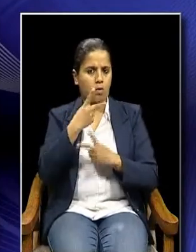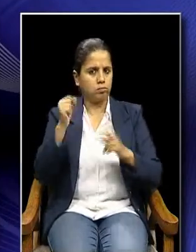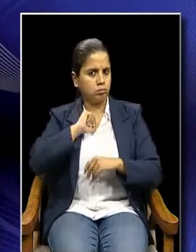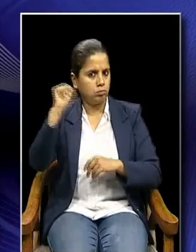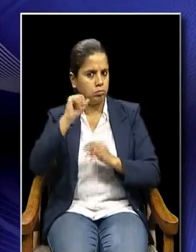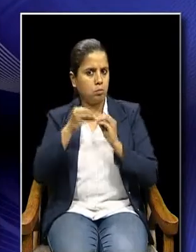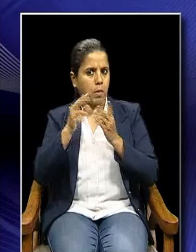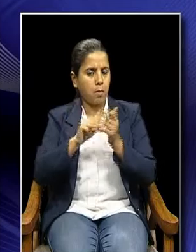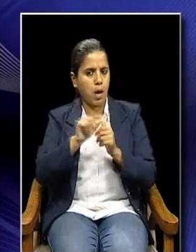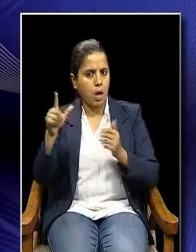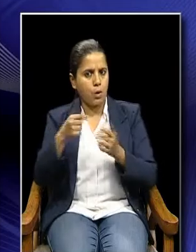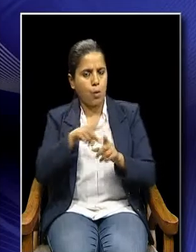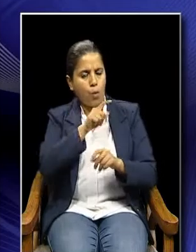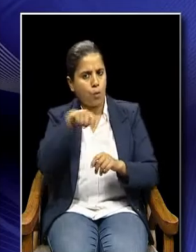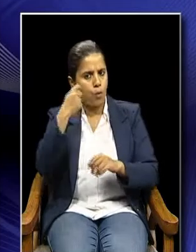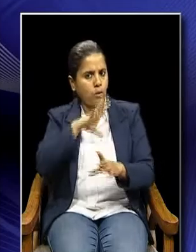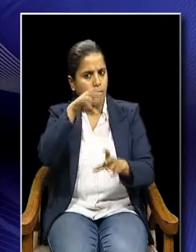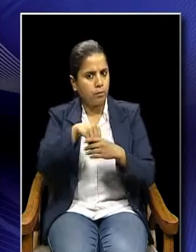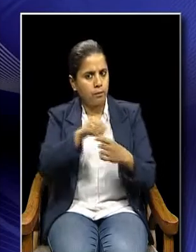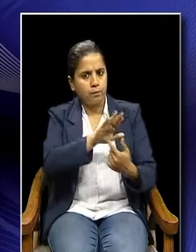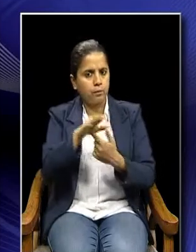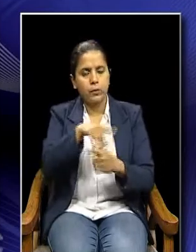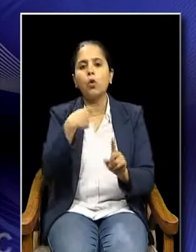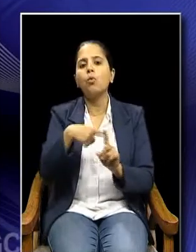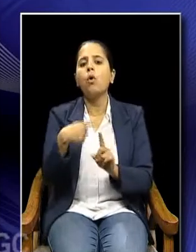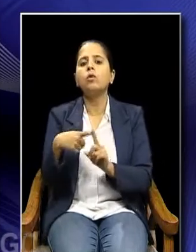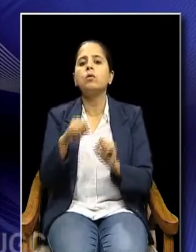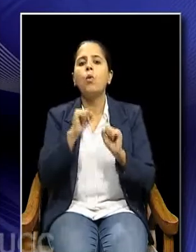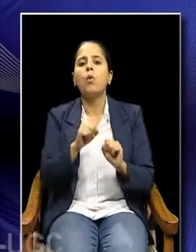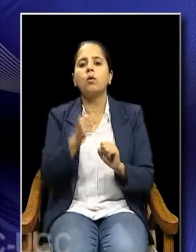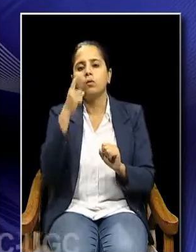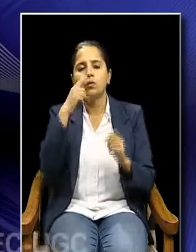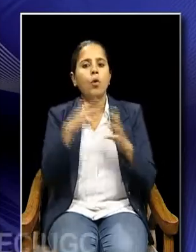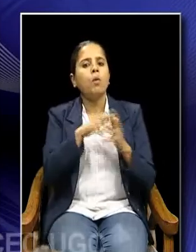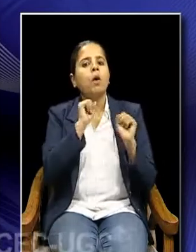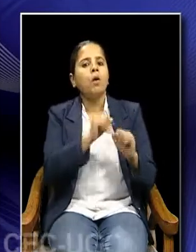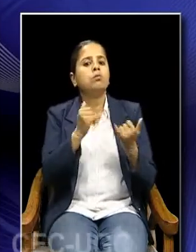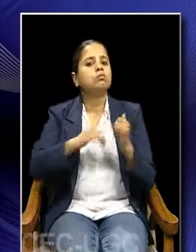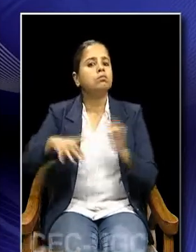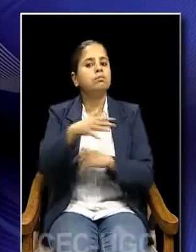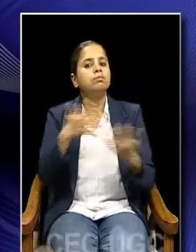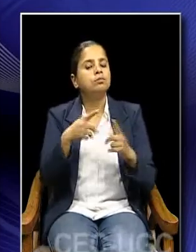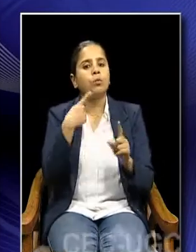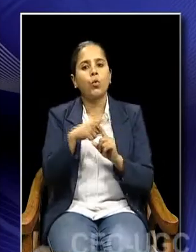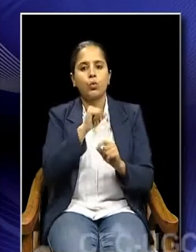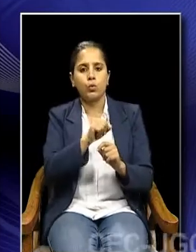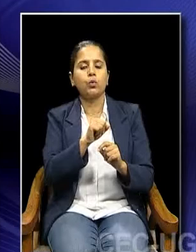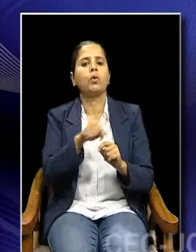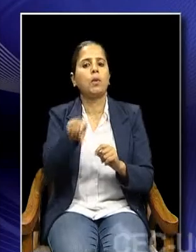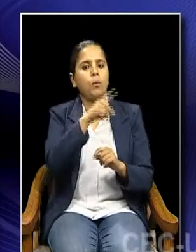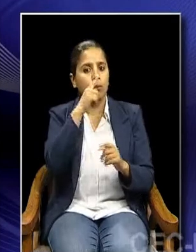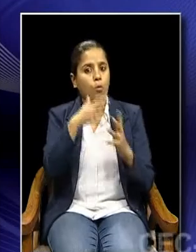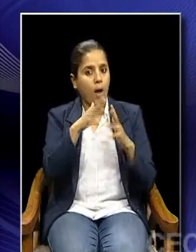Bimal Roy's cinema, it conveys a very positive kind of an image of the women, those who are portrayed